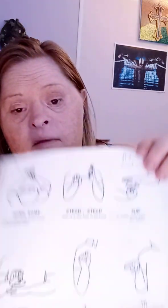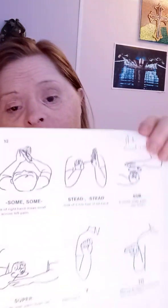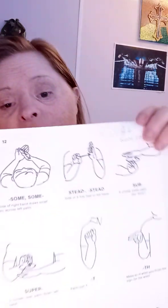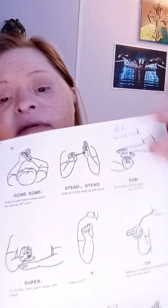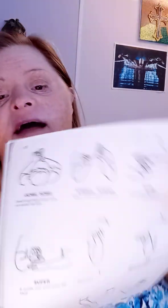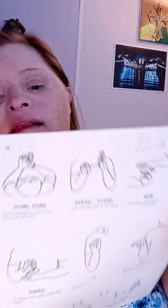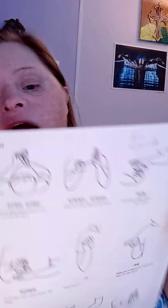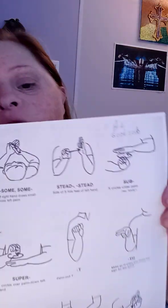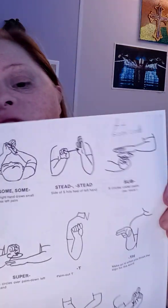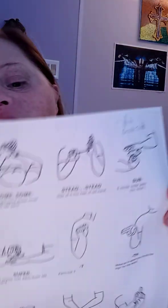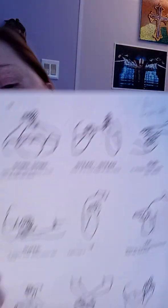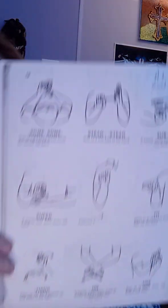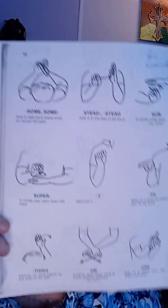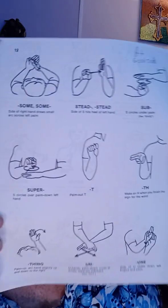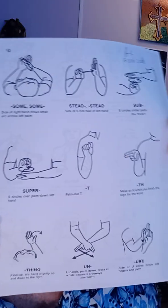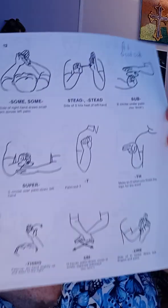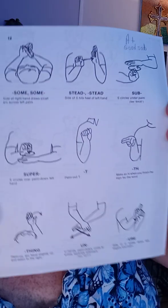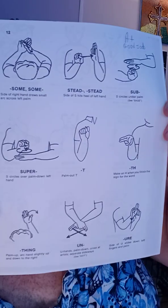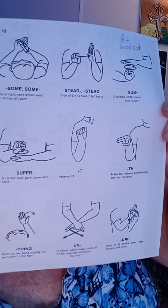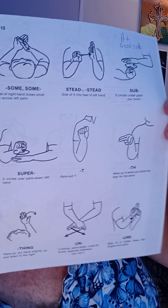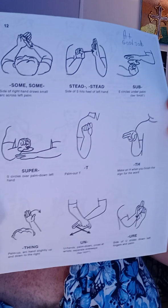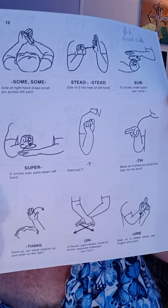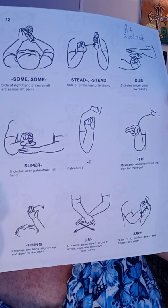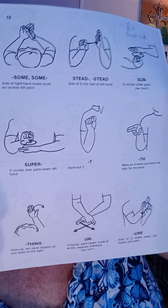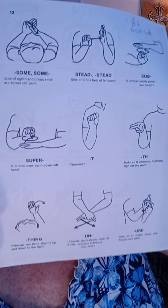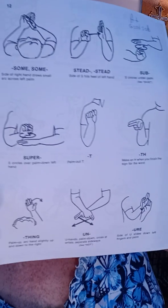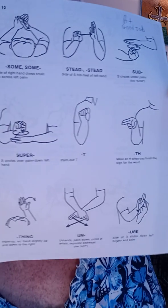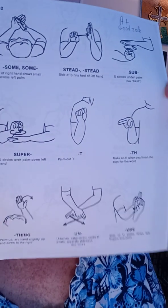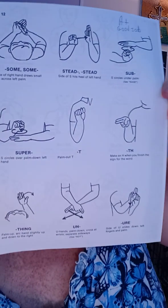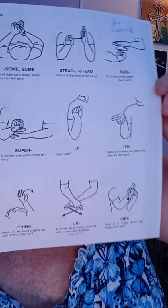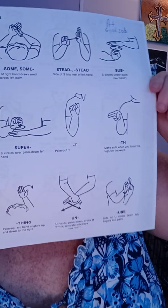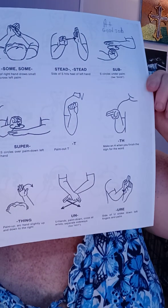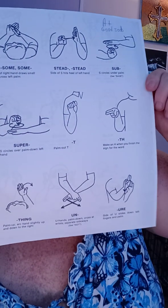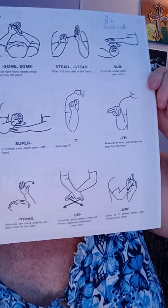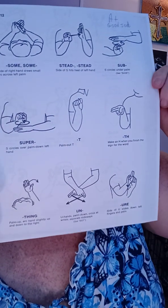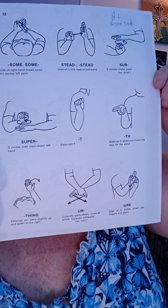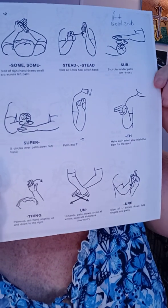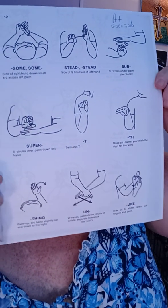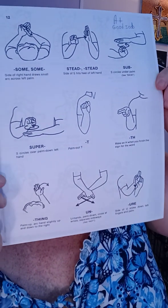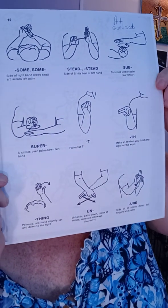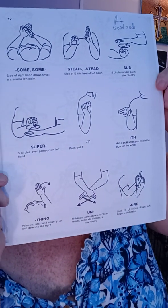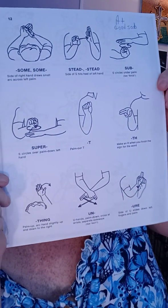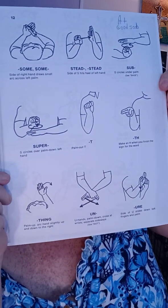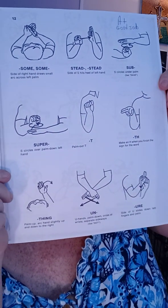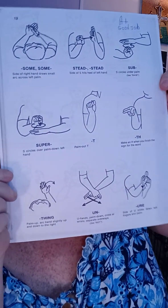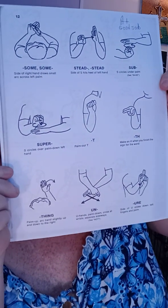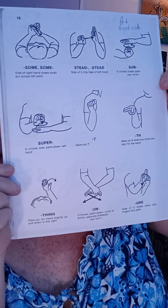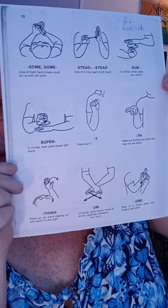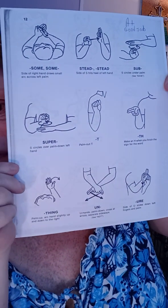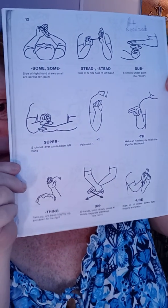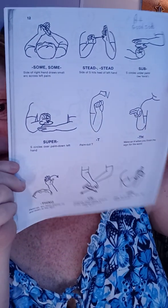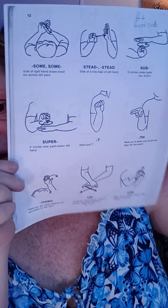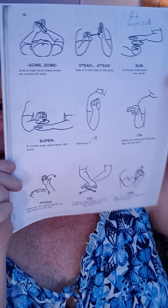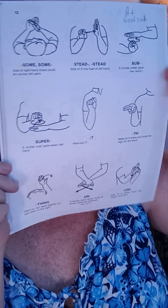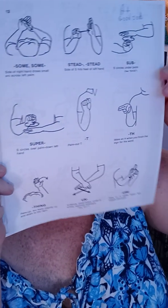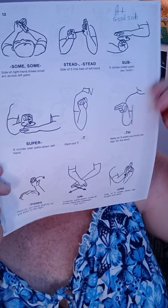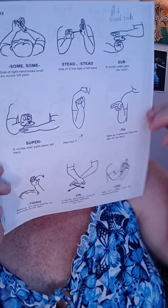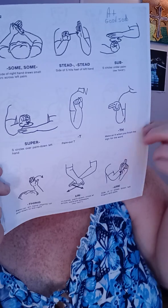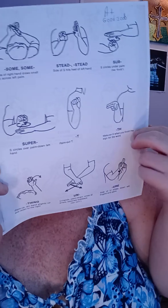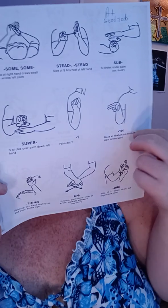These are sign language for anything. I'm just wanting to show you this because it's kind of